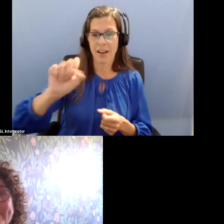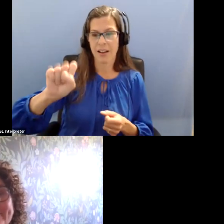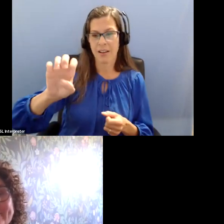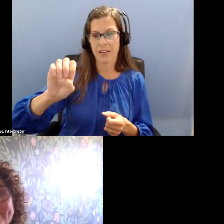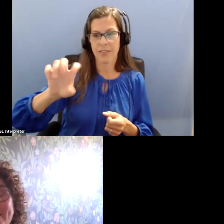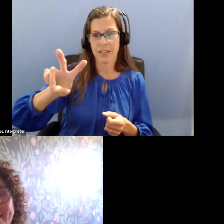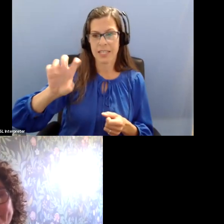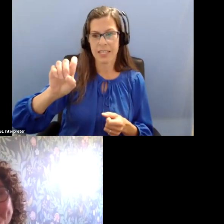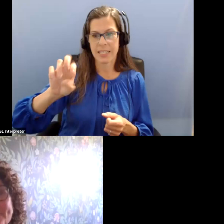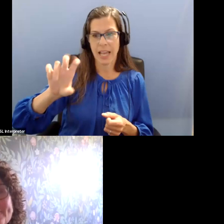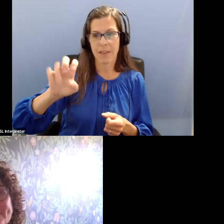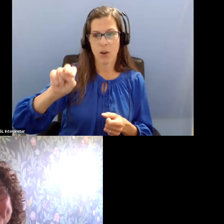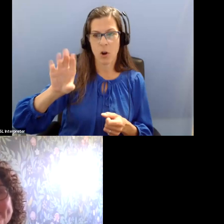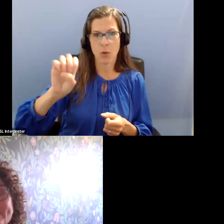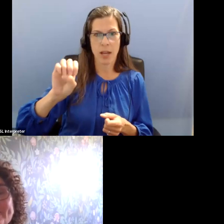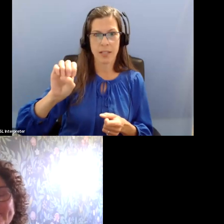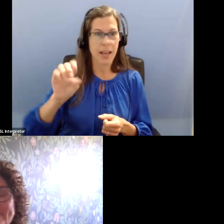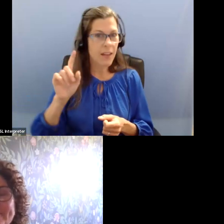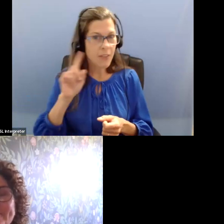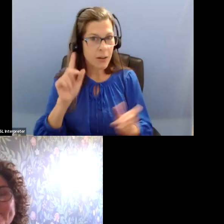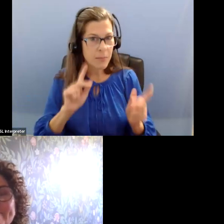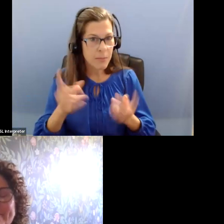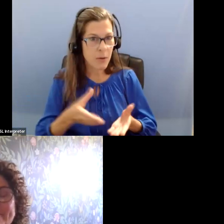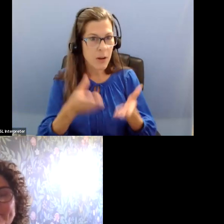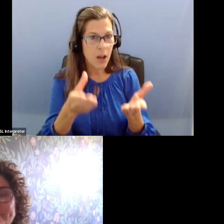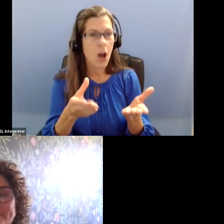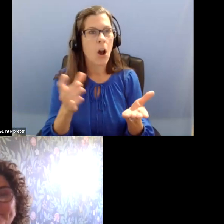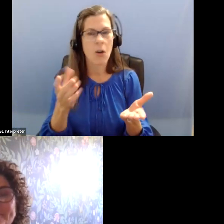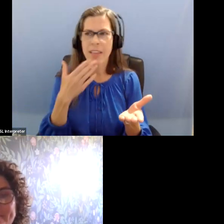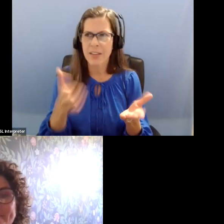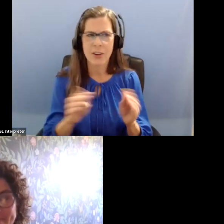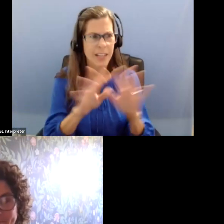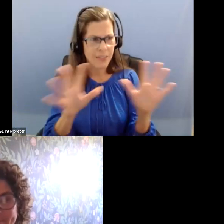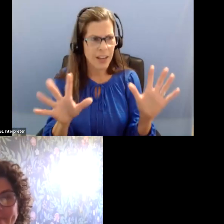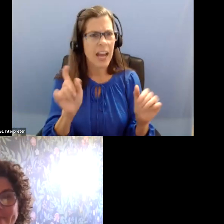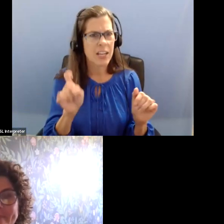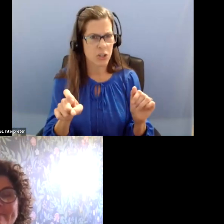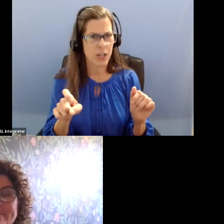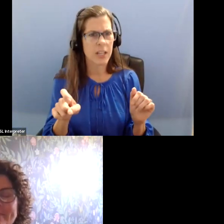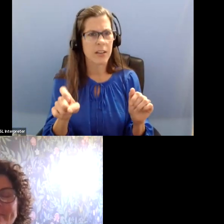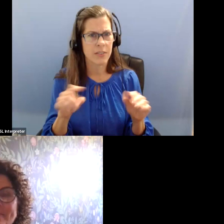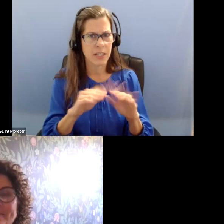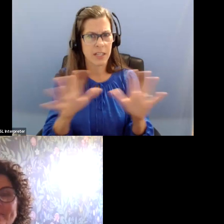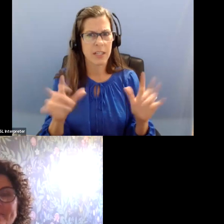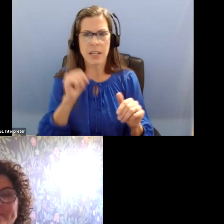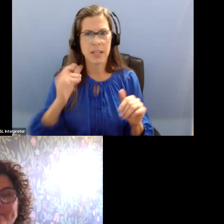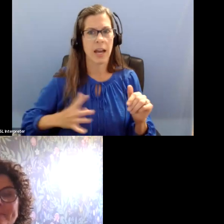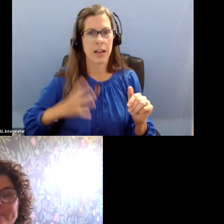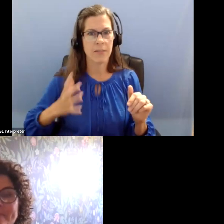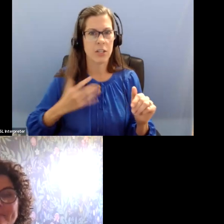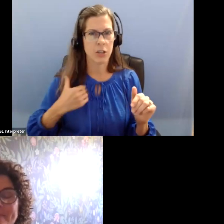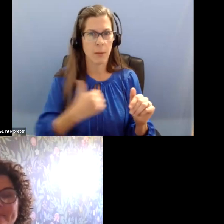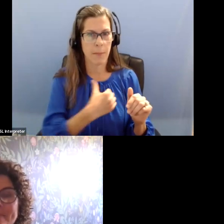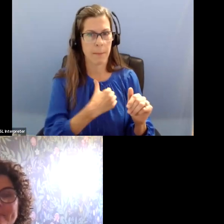I've heard a lot of people recommend that one. And yes, thank you for clarifying, Betsy. I should have said that when I called on you, that Betsy's not an official member of the steering